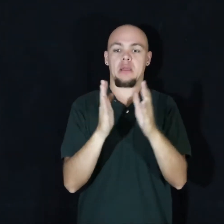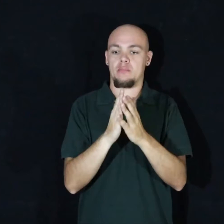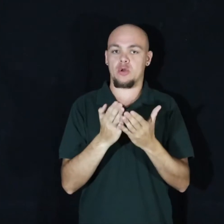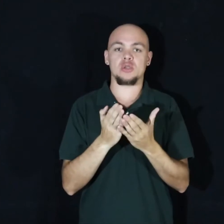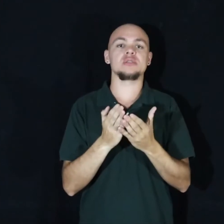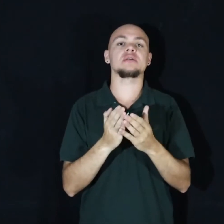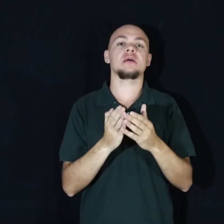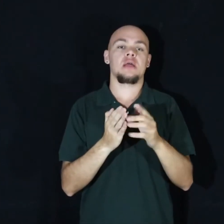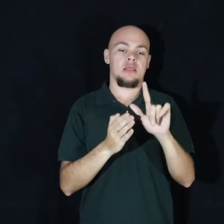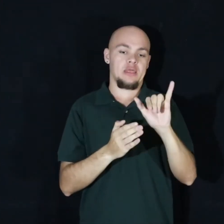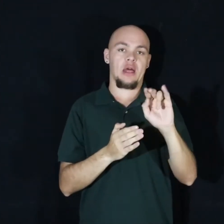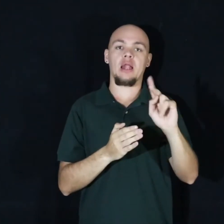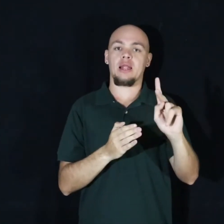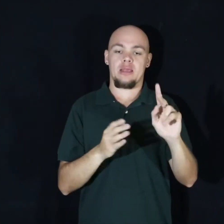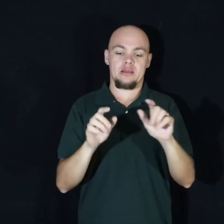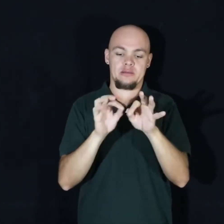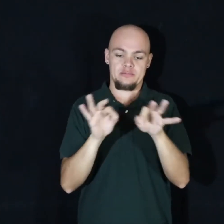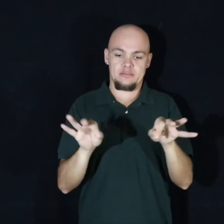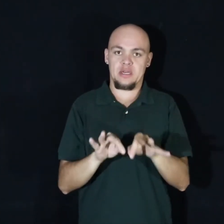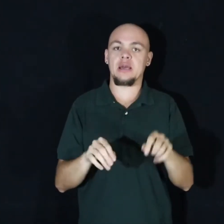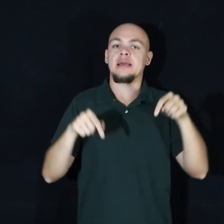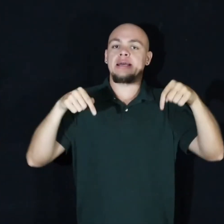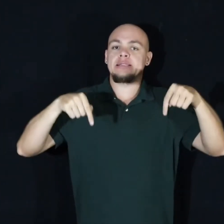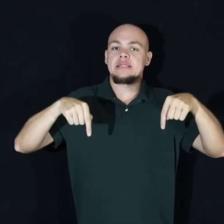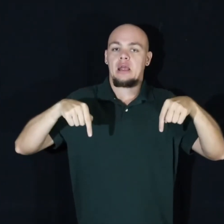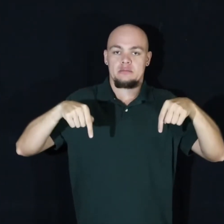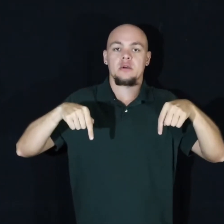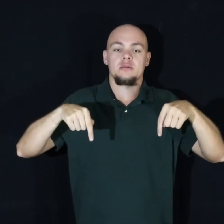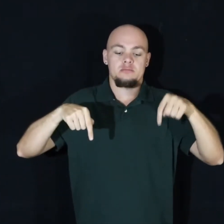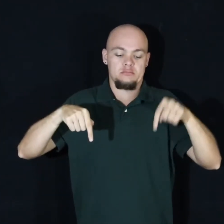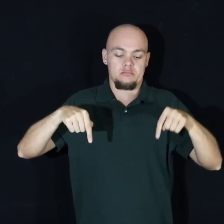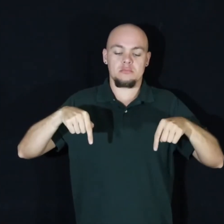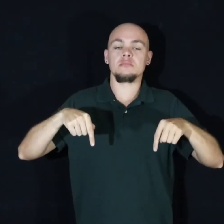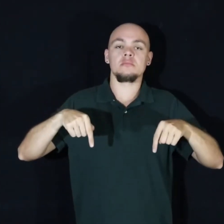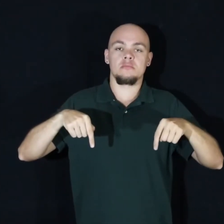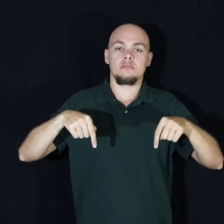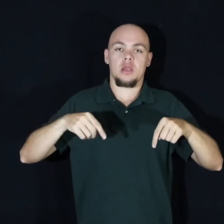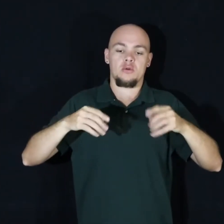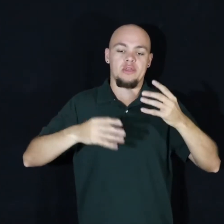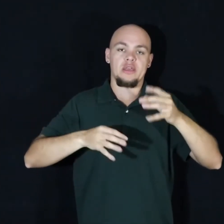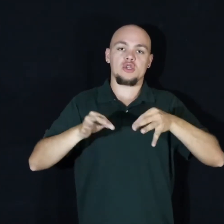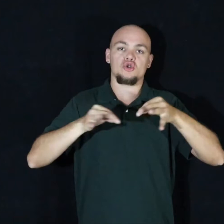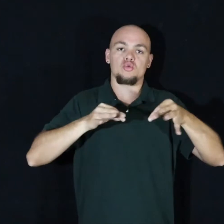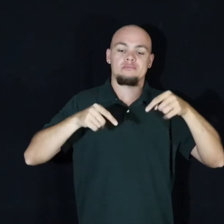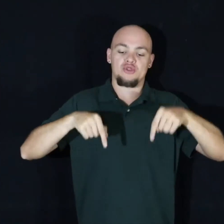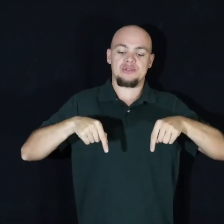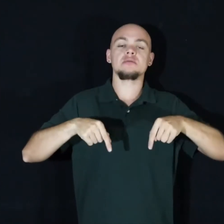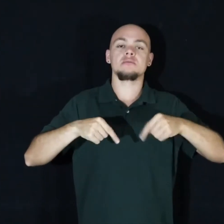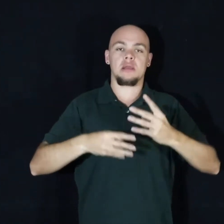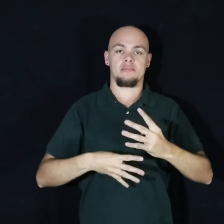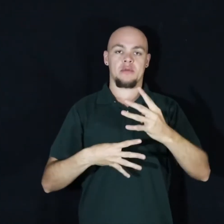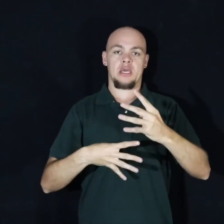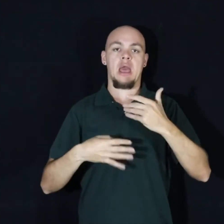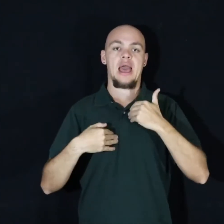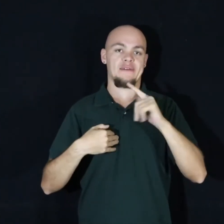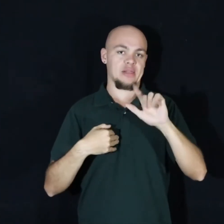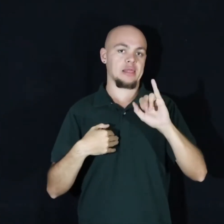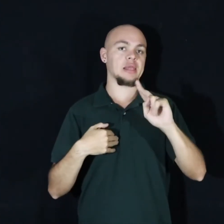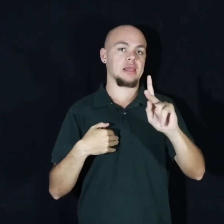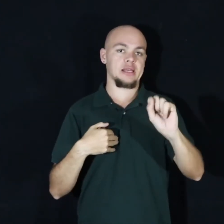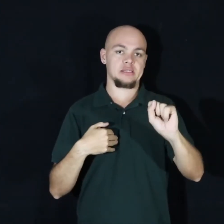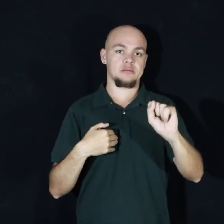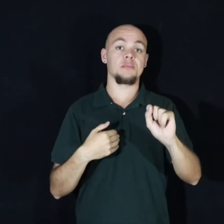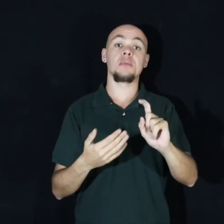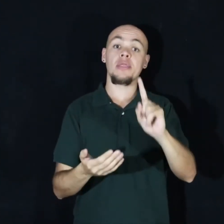resources and books. I'll have Deborah link some of those for you. She's very up to date on those, and she'll put some of those down there in the links for you. But I believe there's